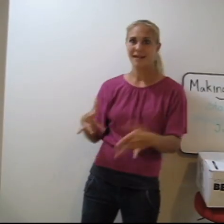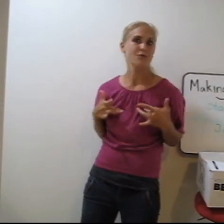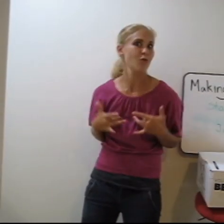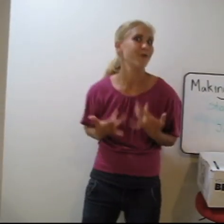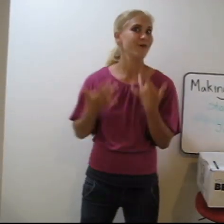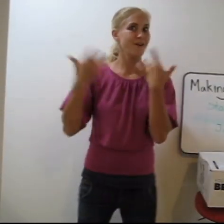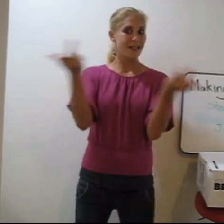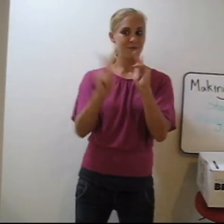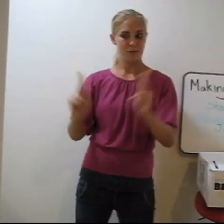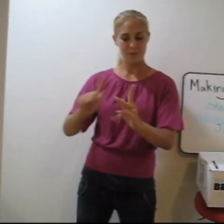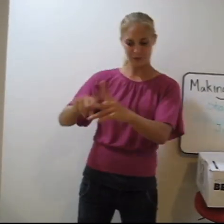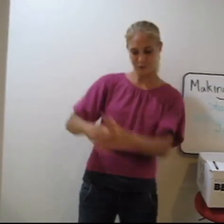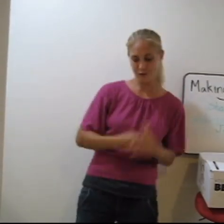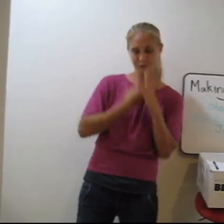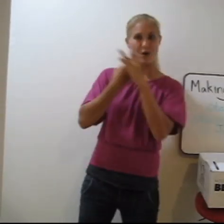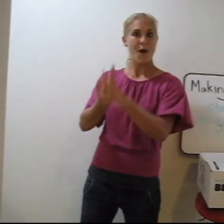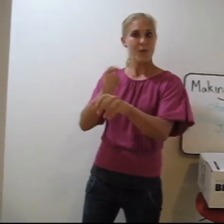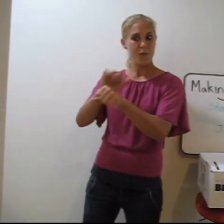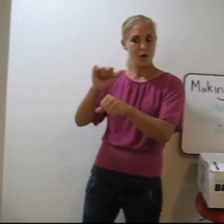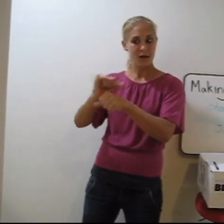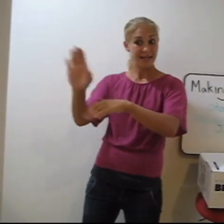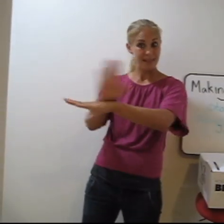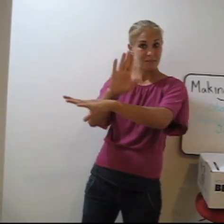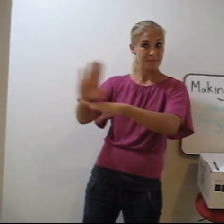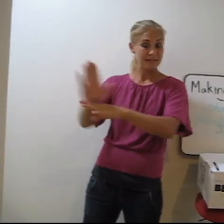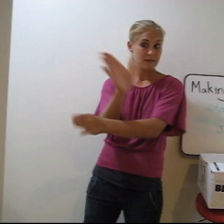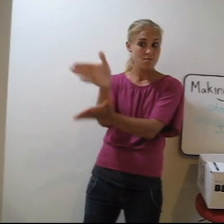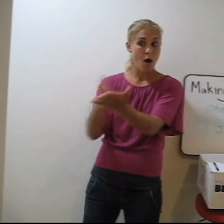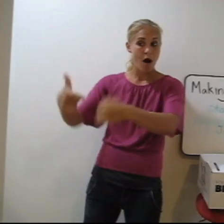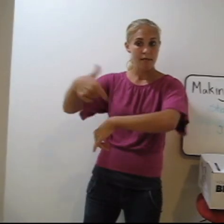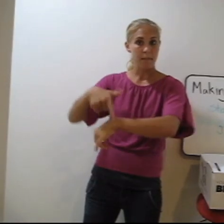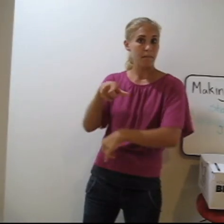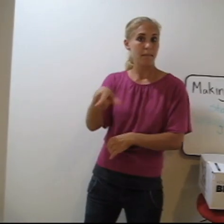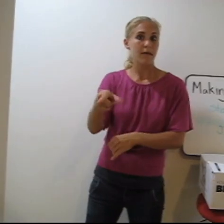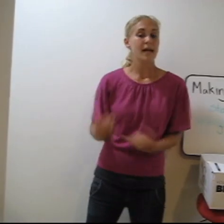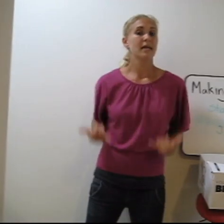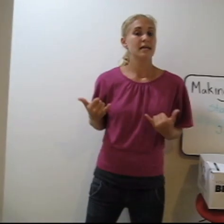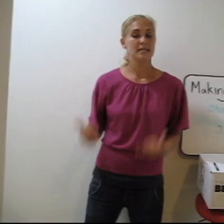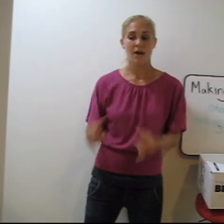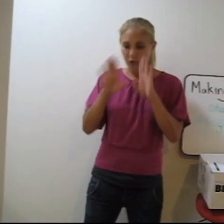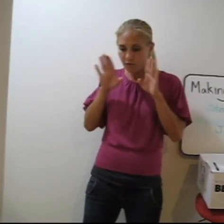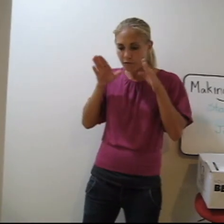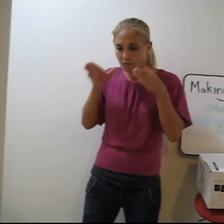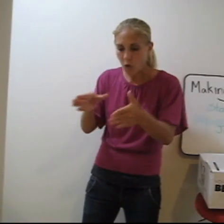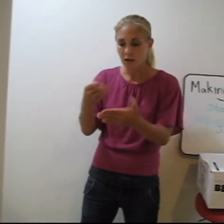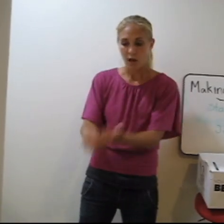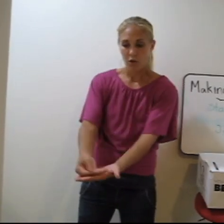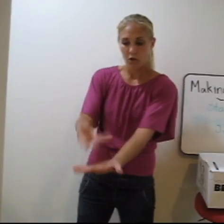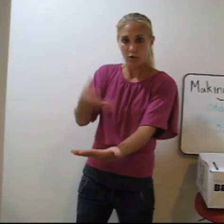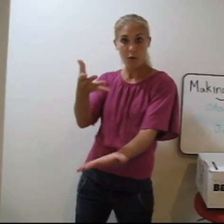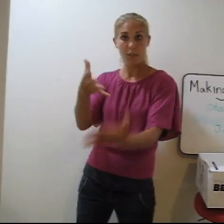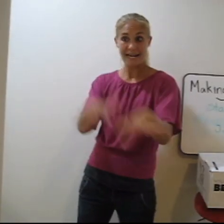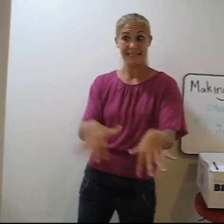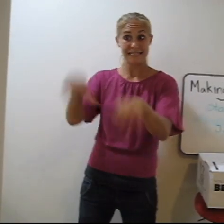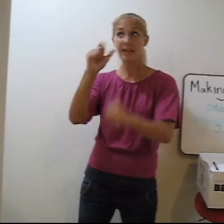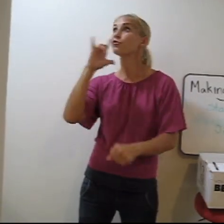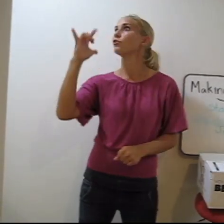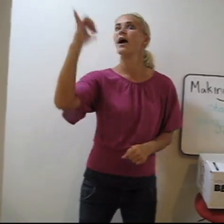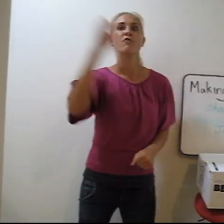to start working the business part-time. Because now you can work on profits, and it doesn't take very long. If you'll really concentrate on those 10,